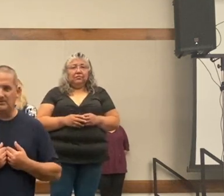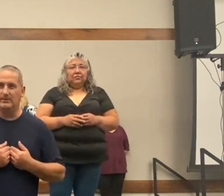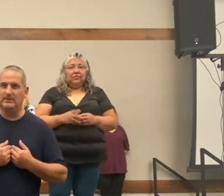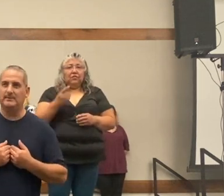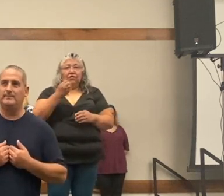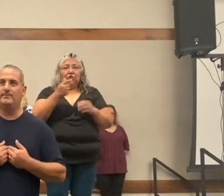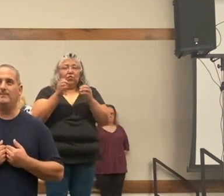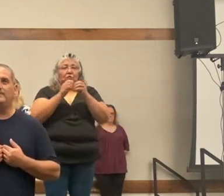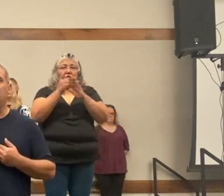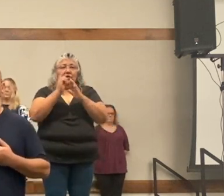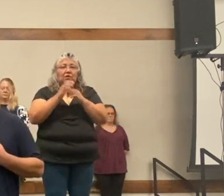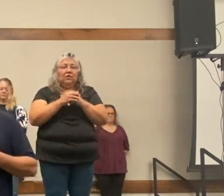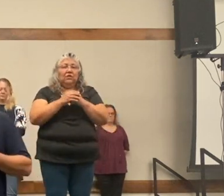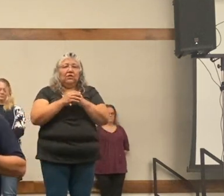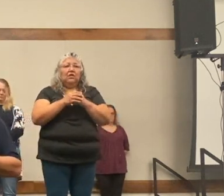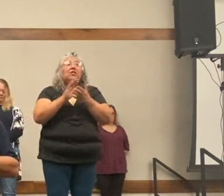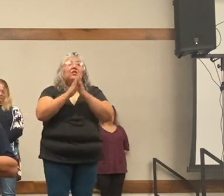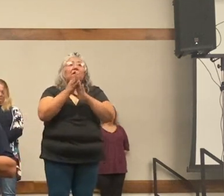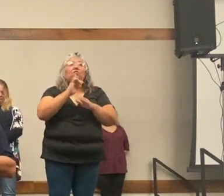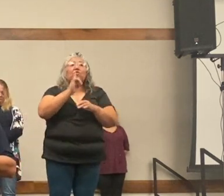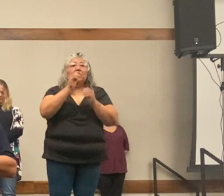Just get real with it.